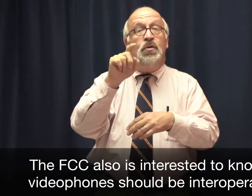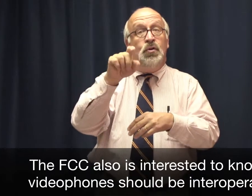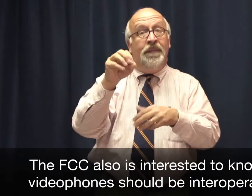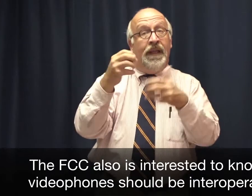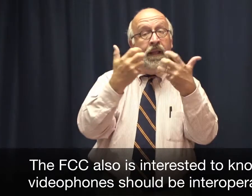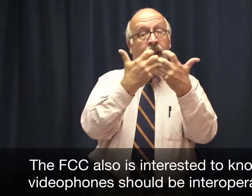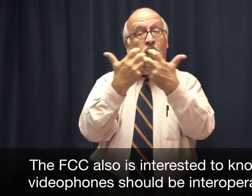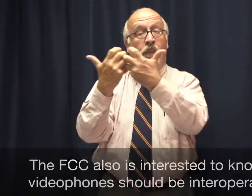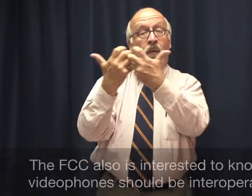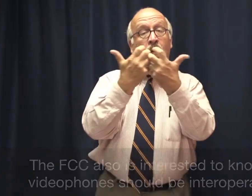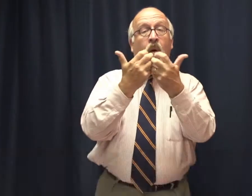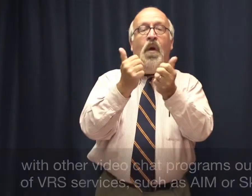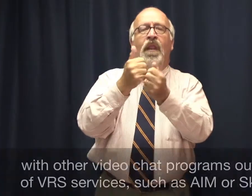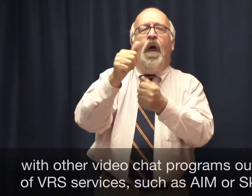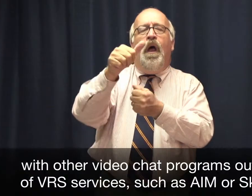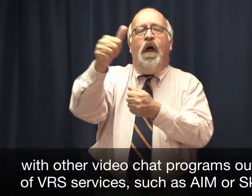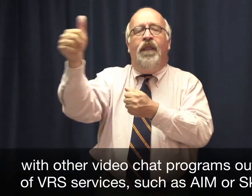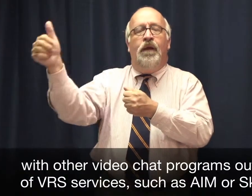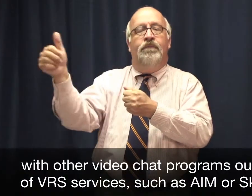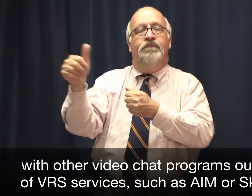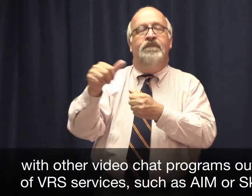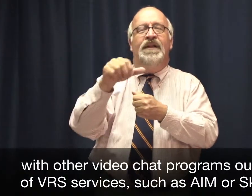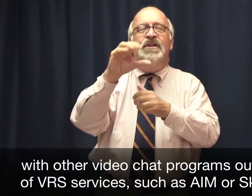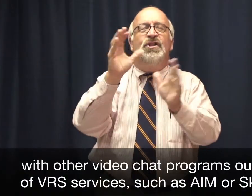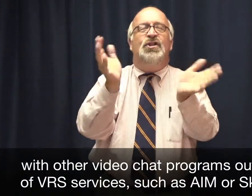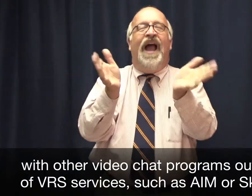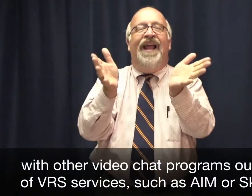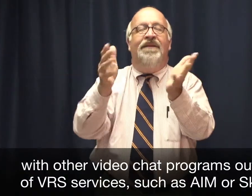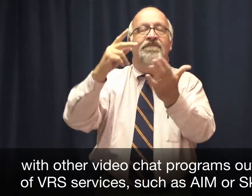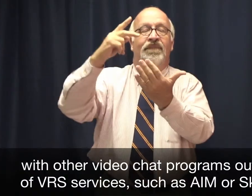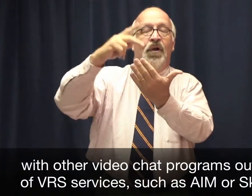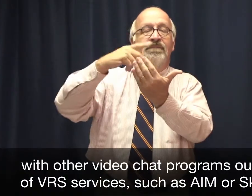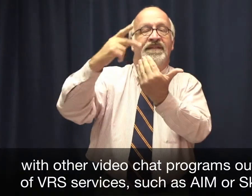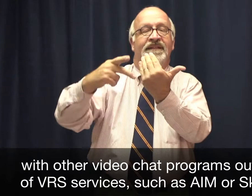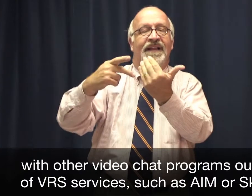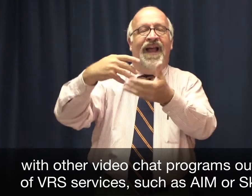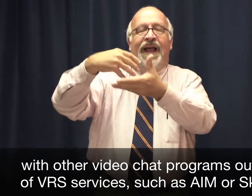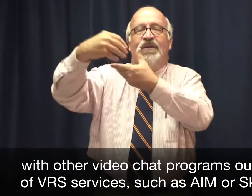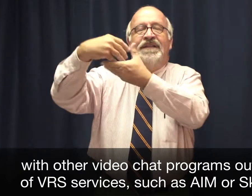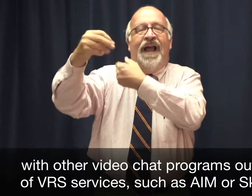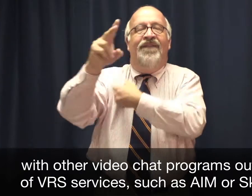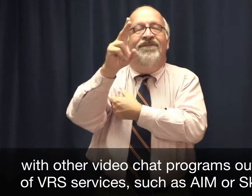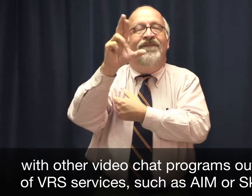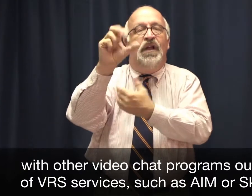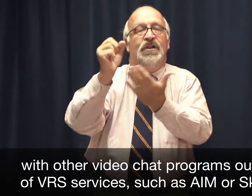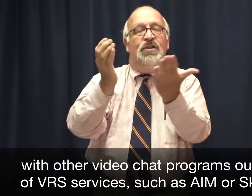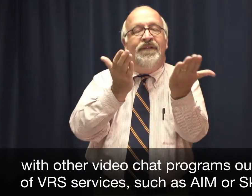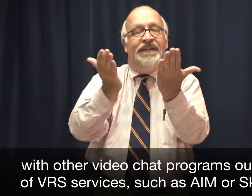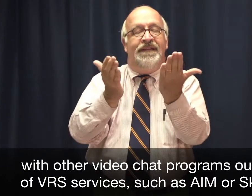if video phones should be interoperable with other video chat programs outside of VRS services.